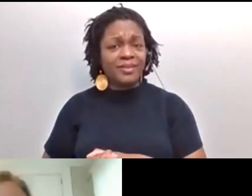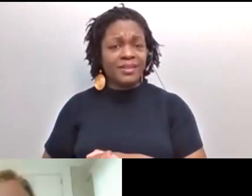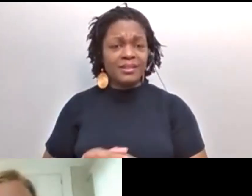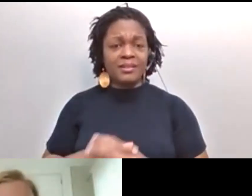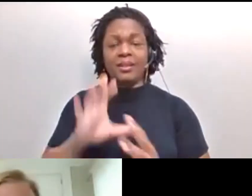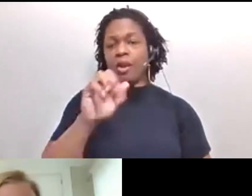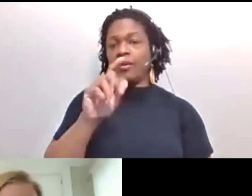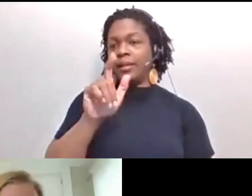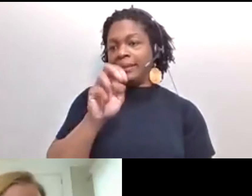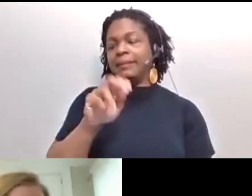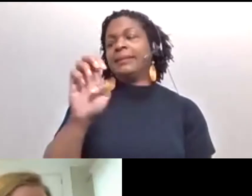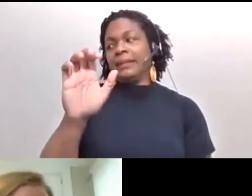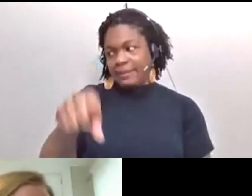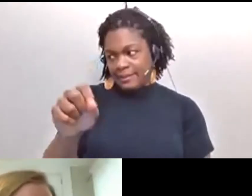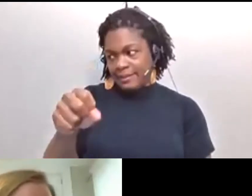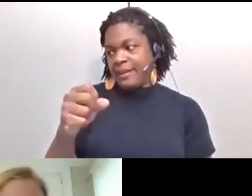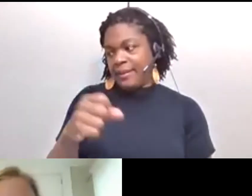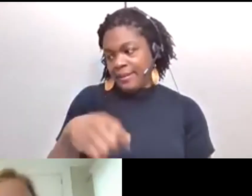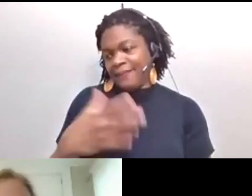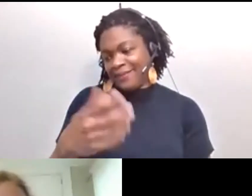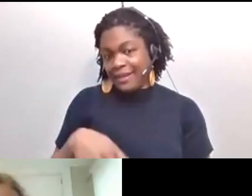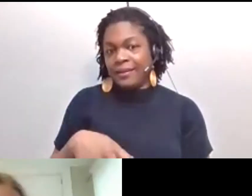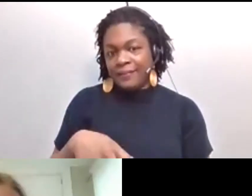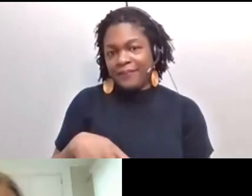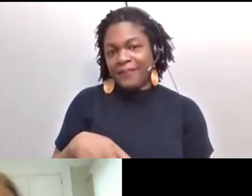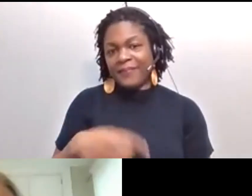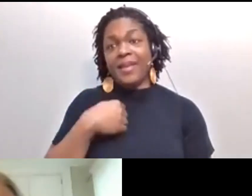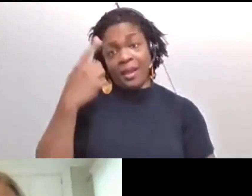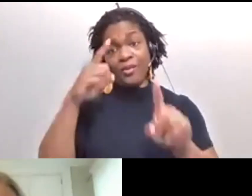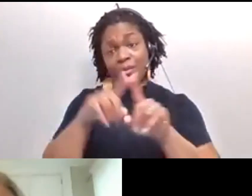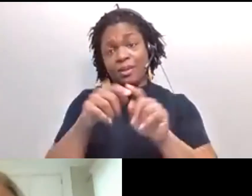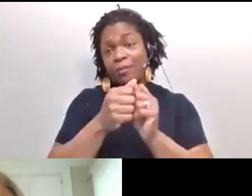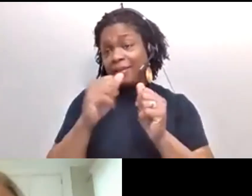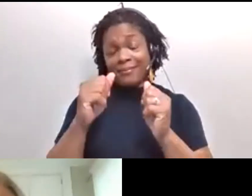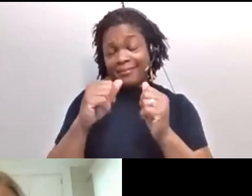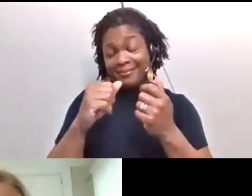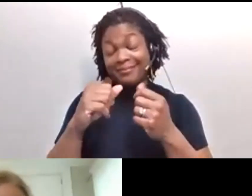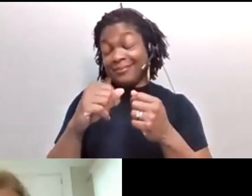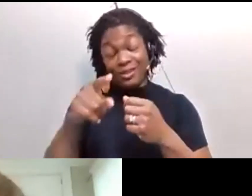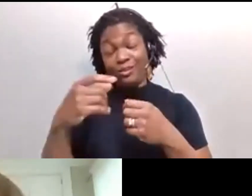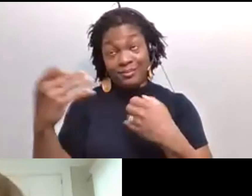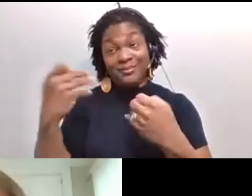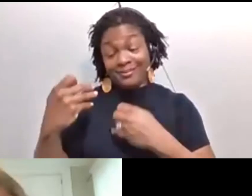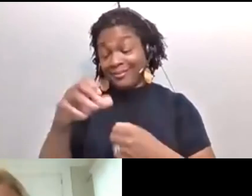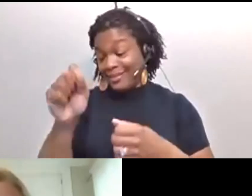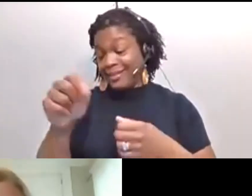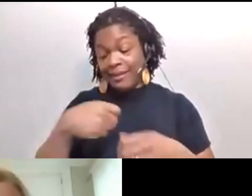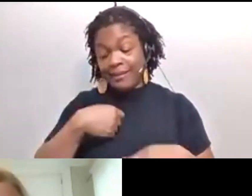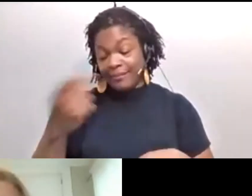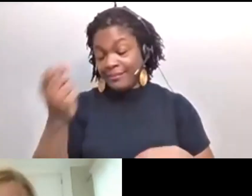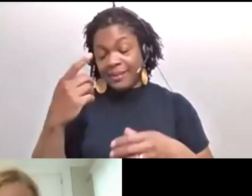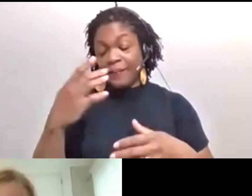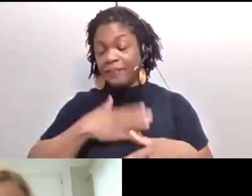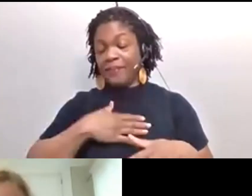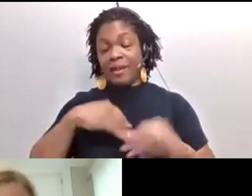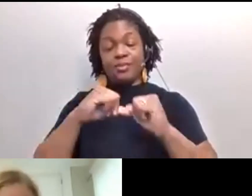Yeah, I mean, that's, I agree with all of that, Karen. I mean, my